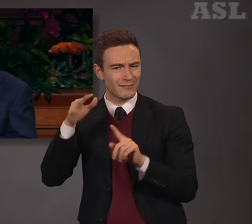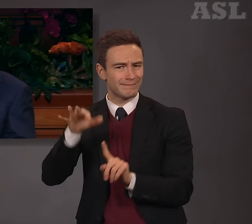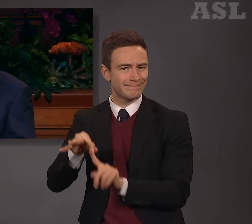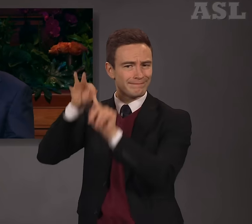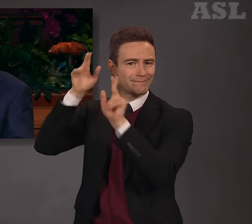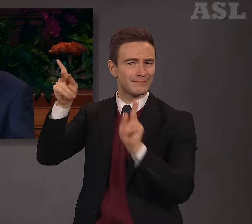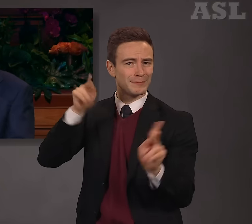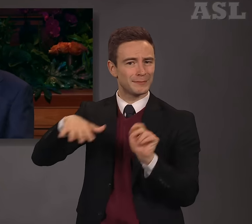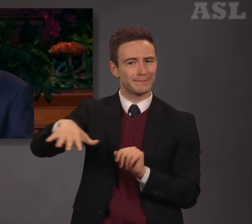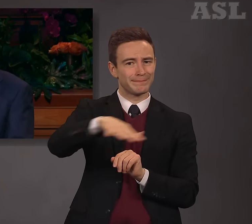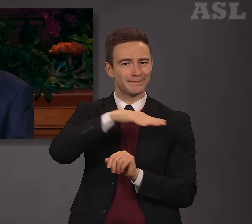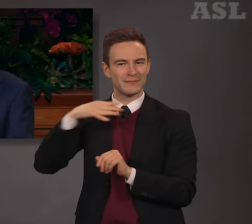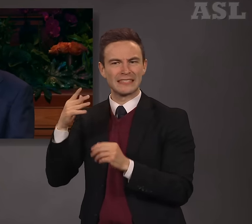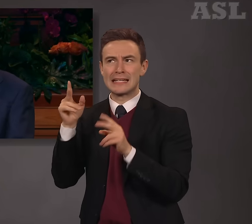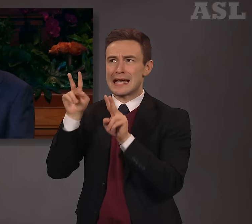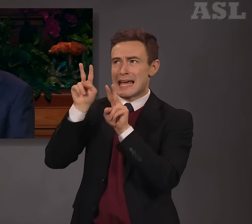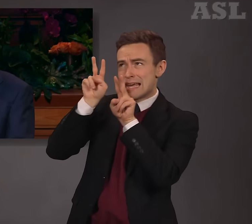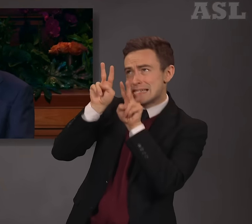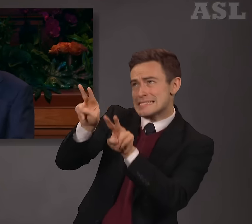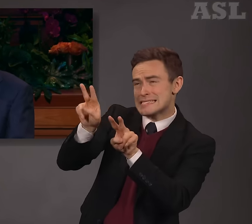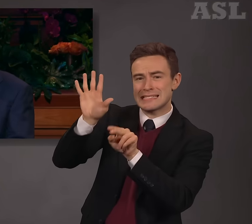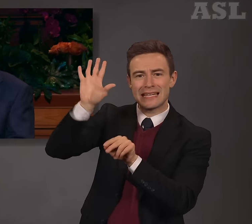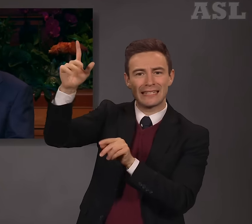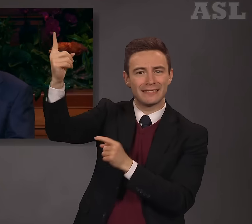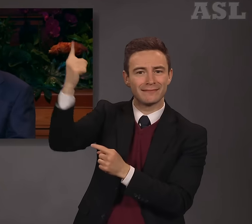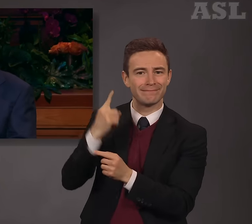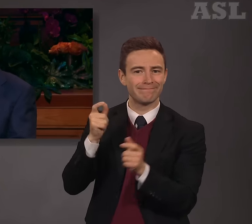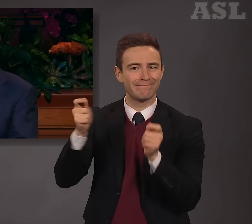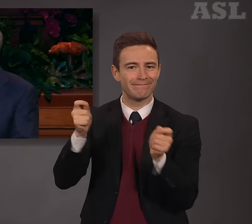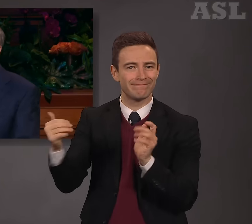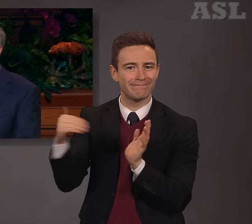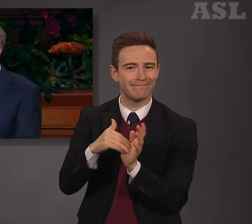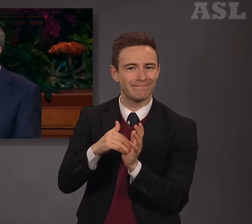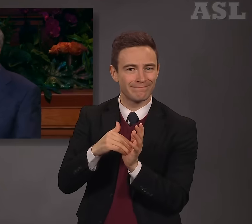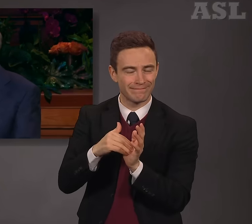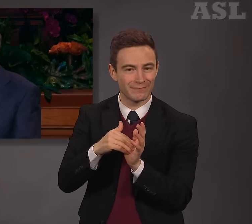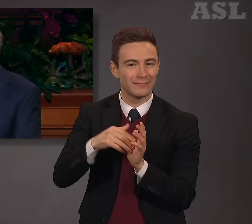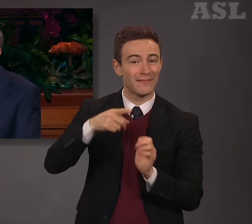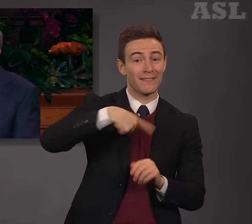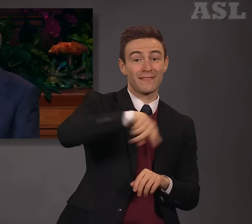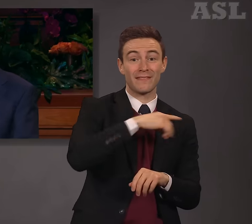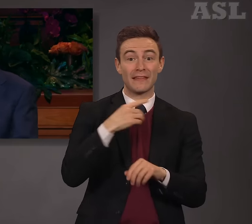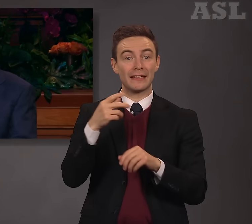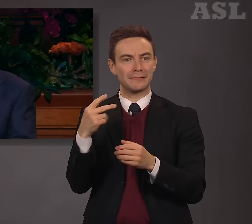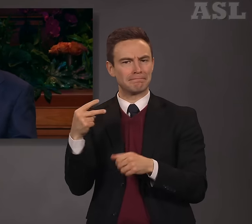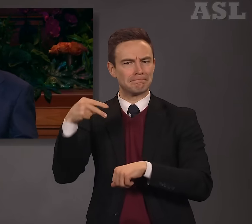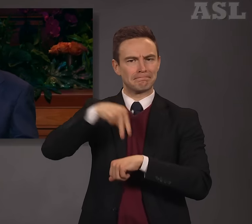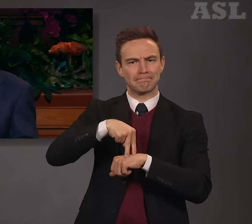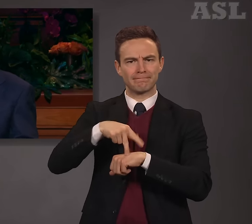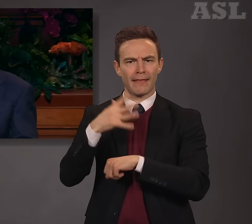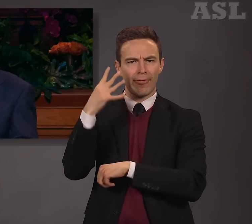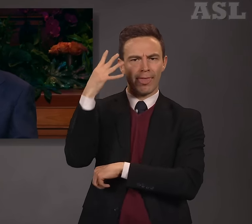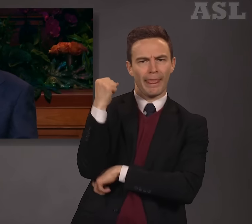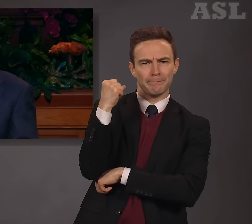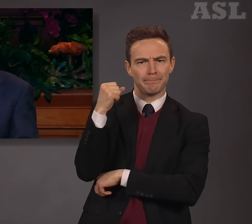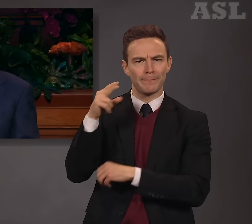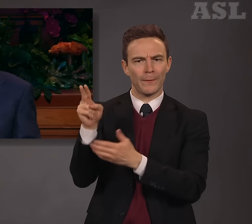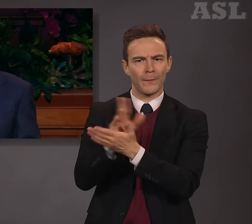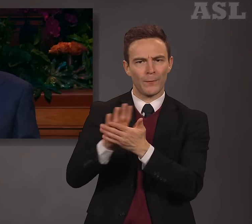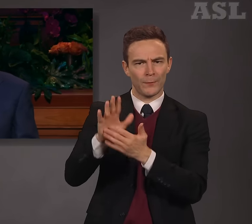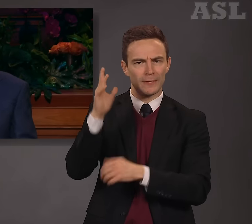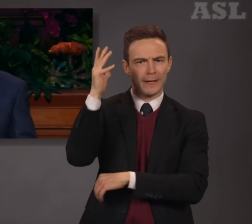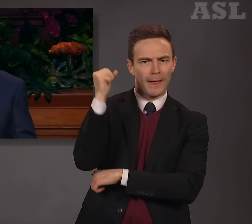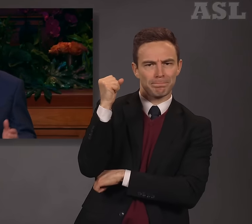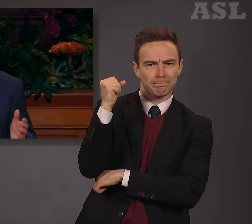people eagerly awaiting his return, a people who stand in holy settings and are not moved out of their